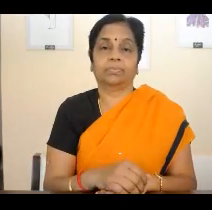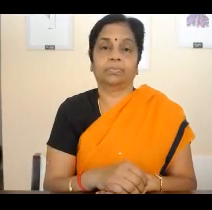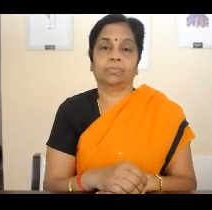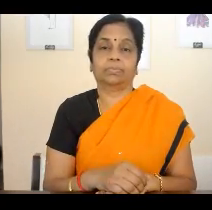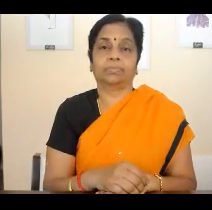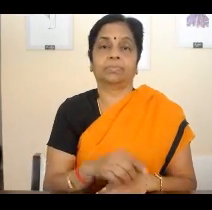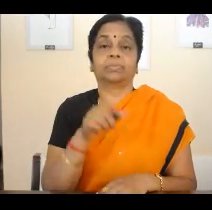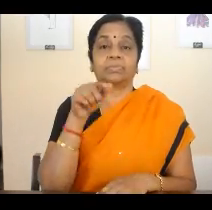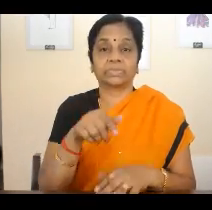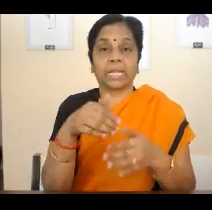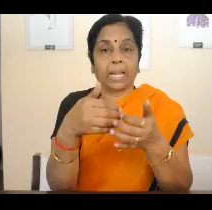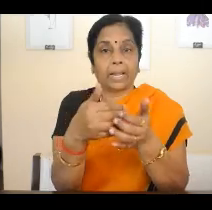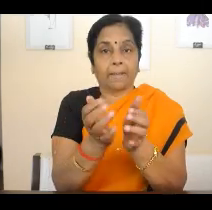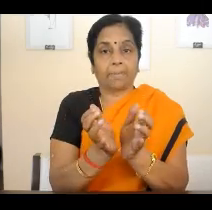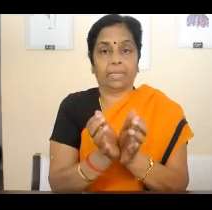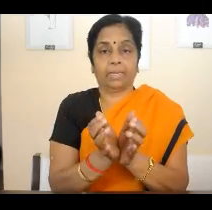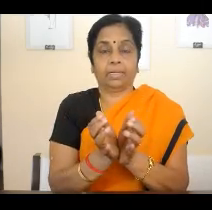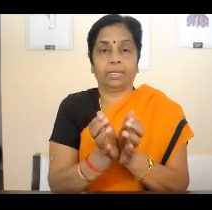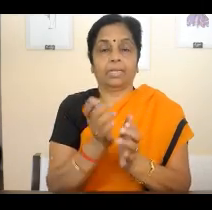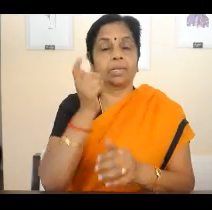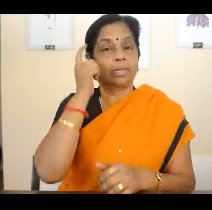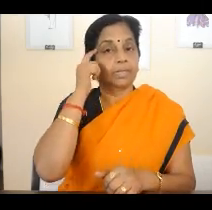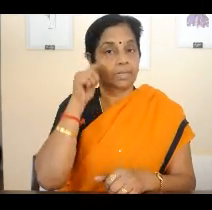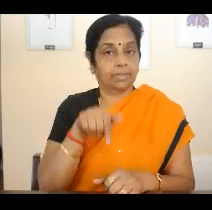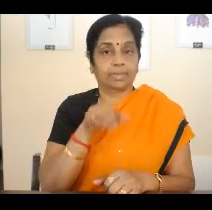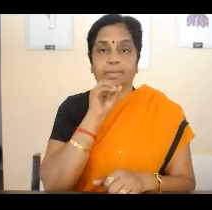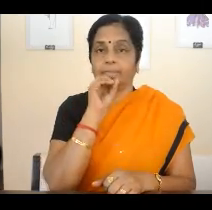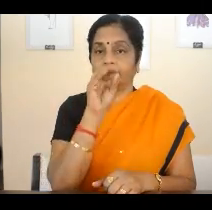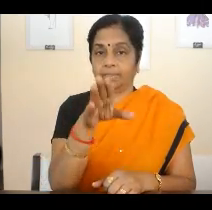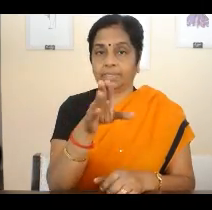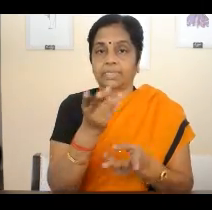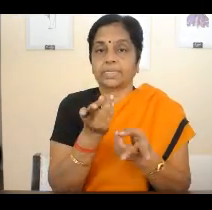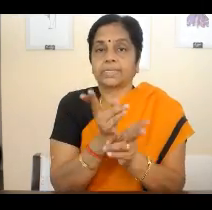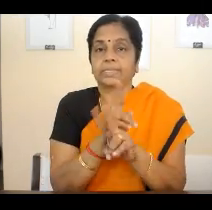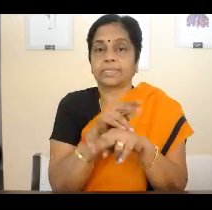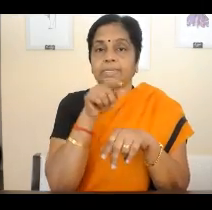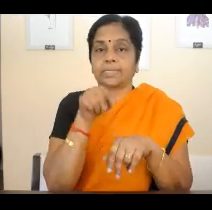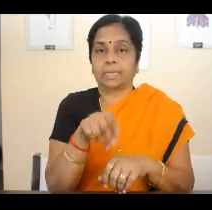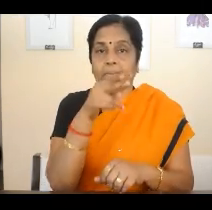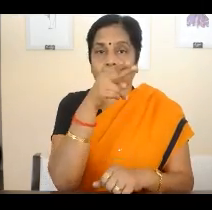The committee suggested to change the name of the bill